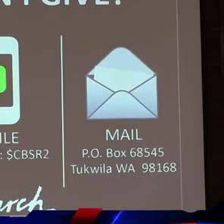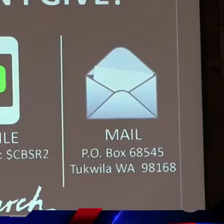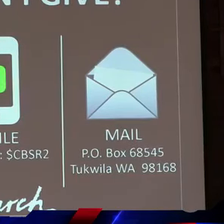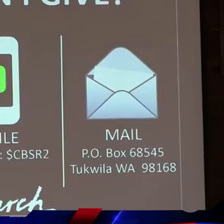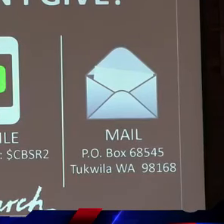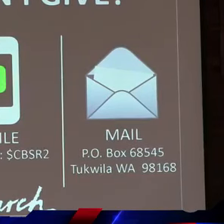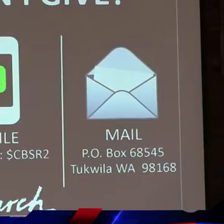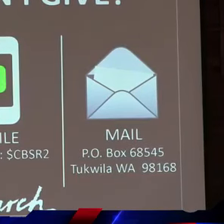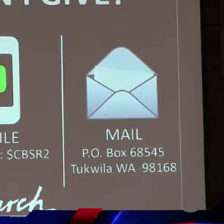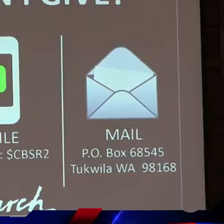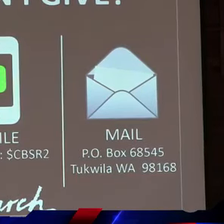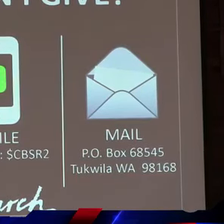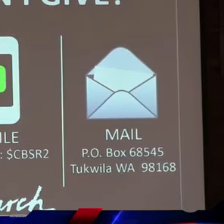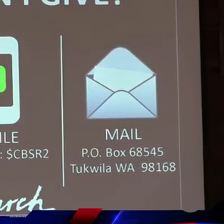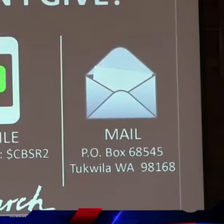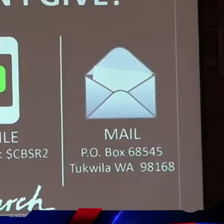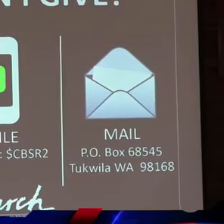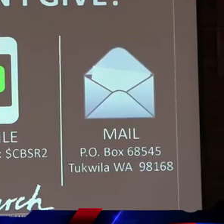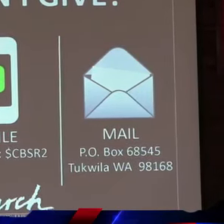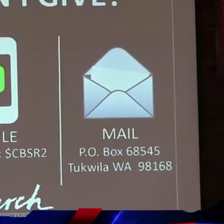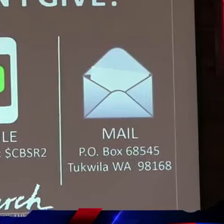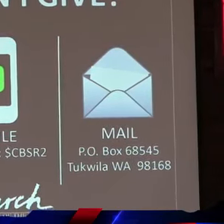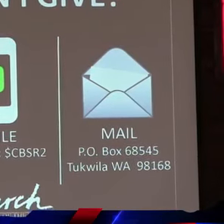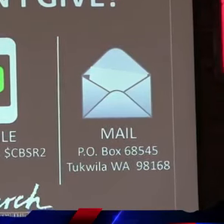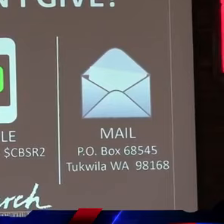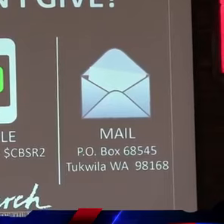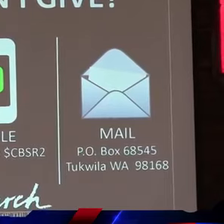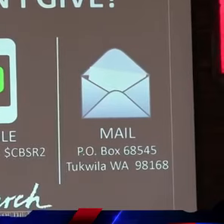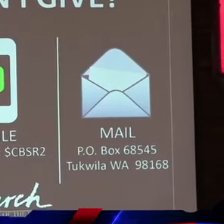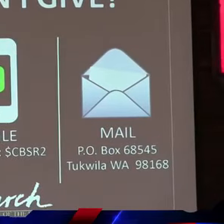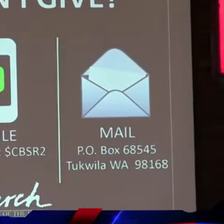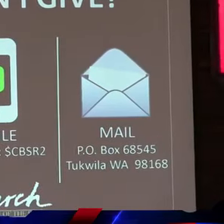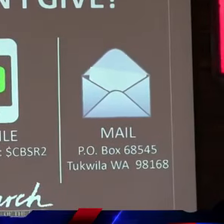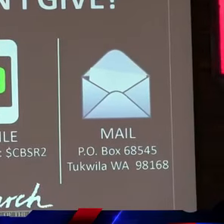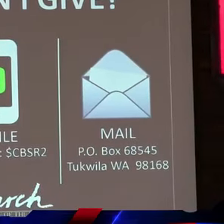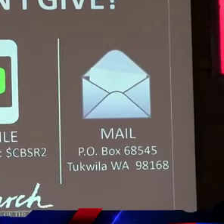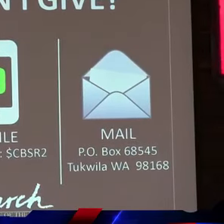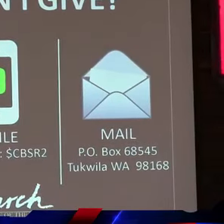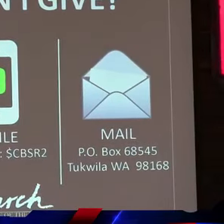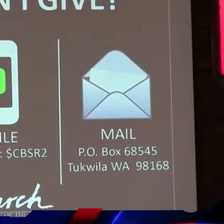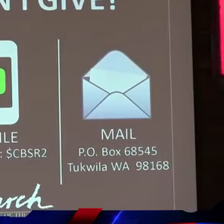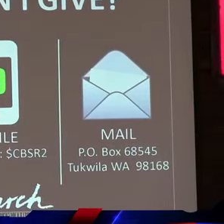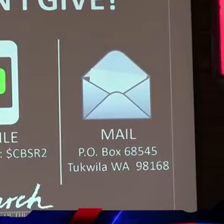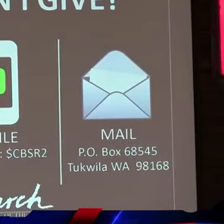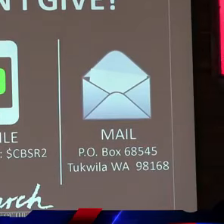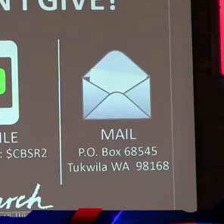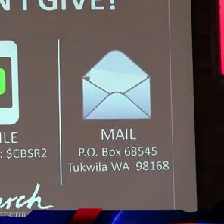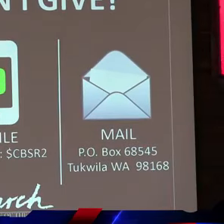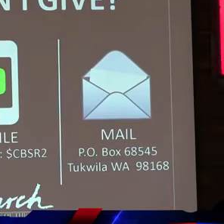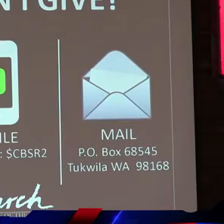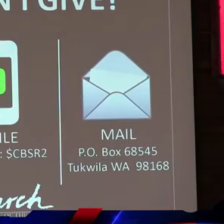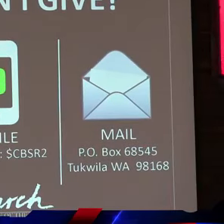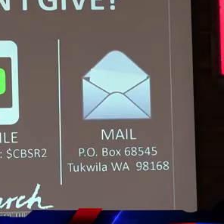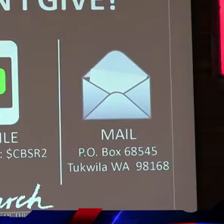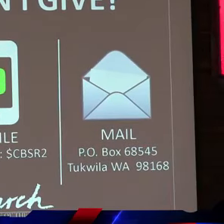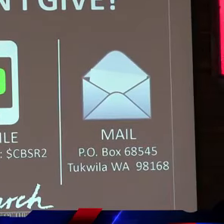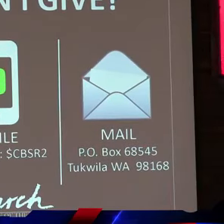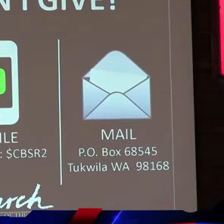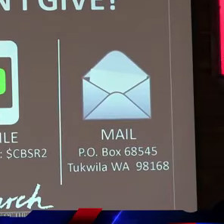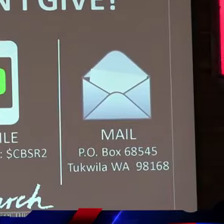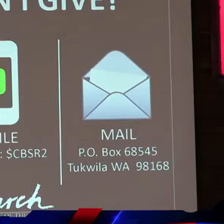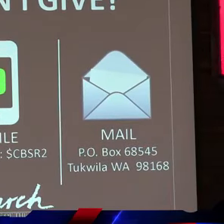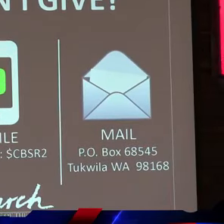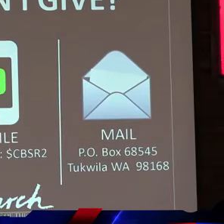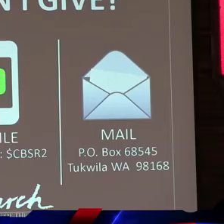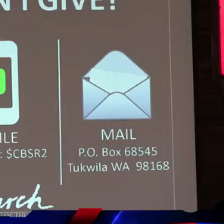like to send your mail still, you can mail them into the P.O. Box at 68545 Tukwila, Washington